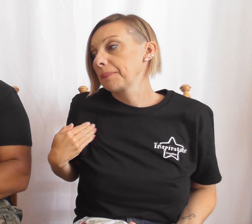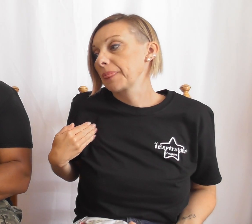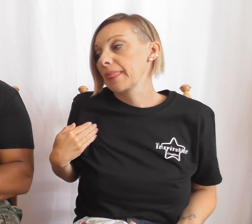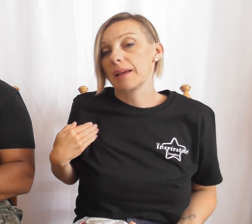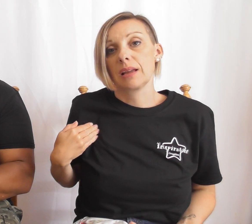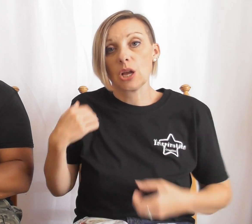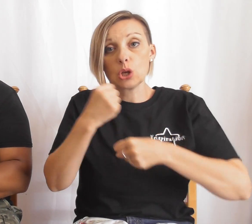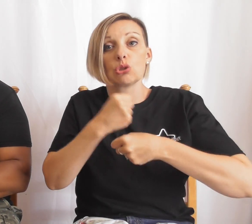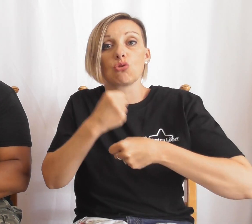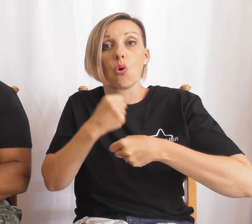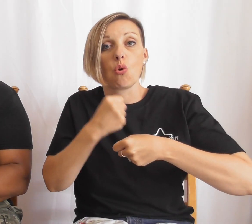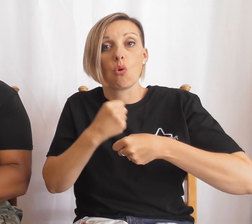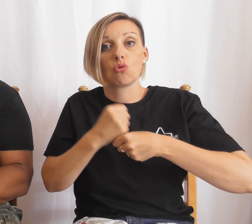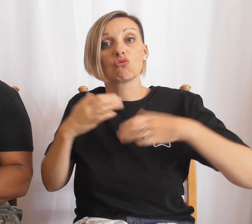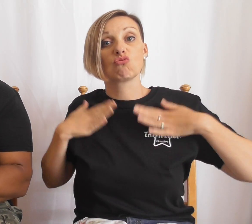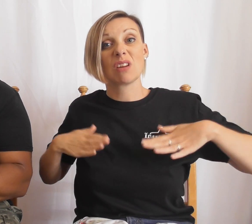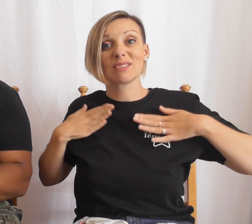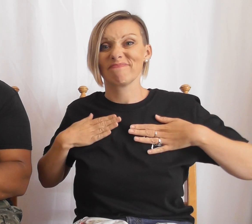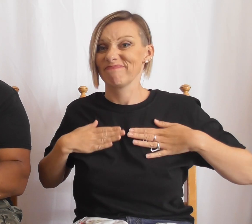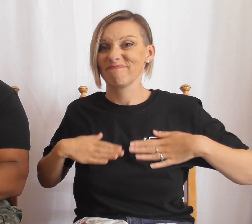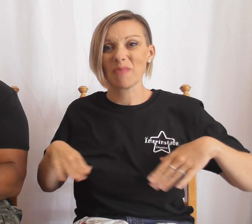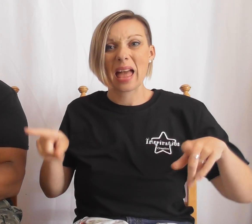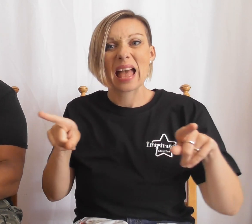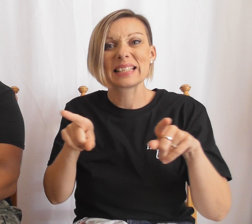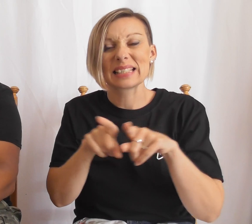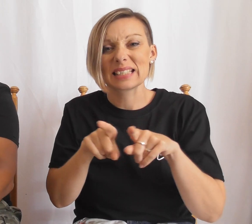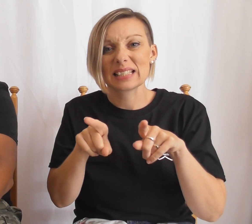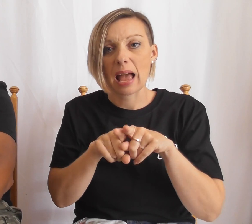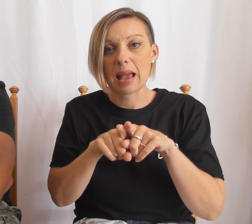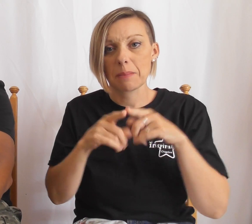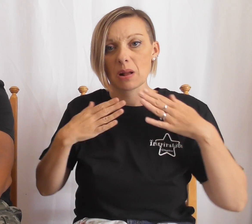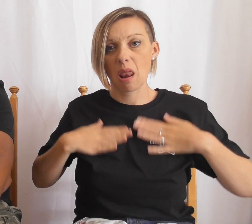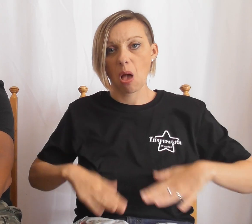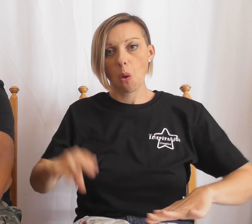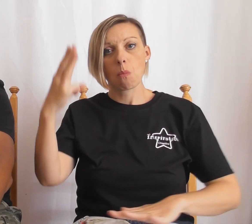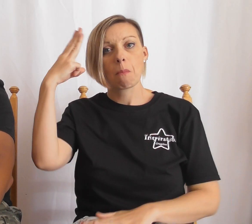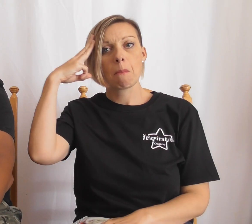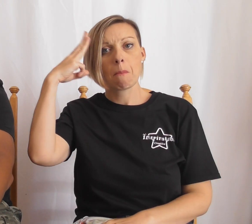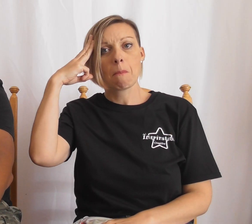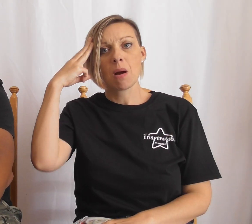George is getting dressed in the same clothes, and Mum says,